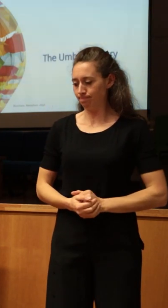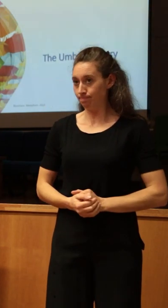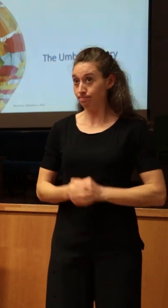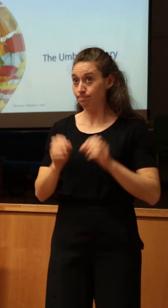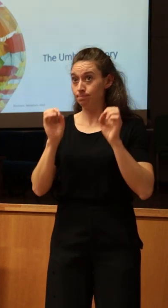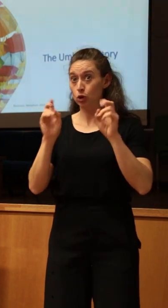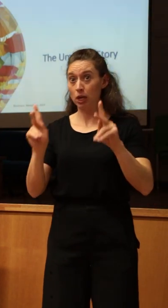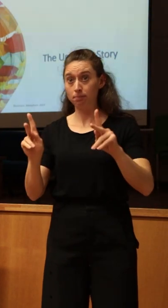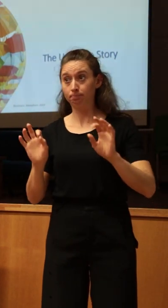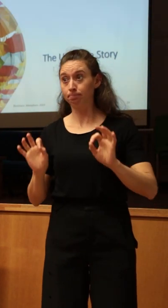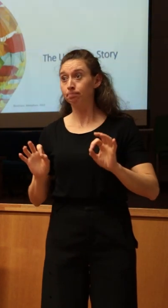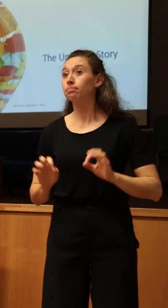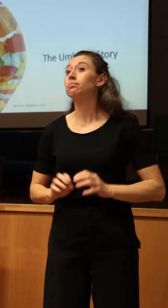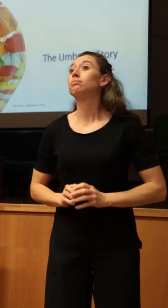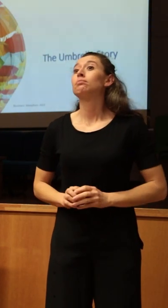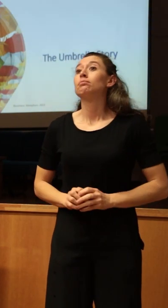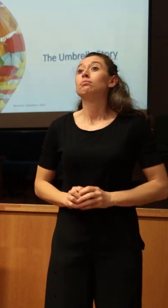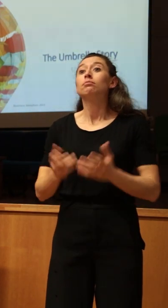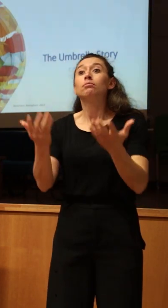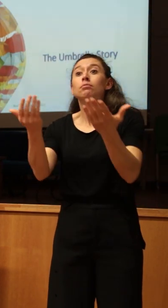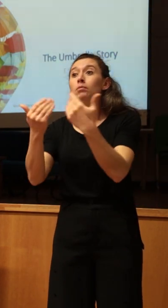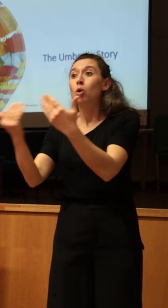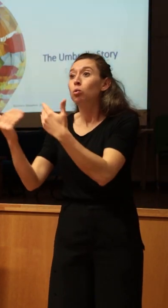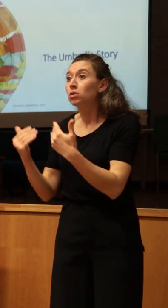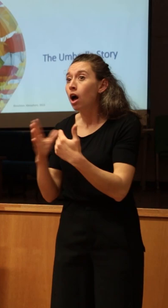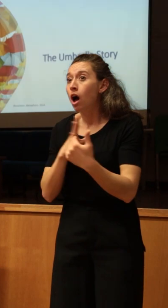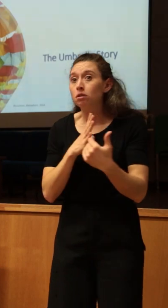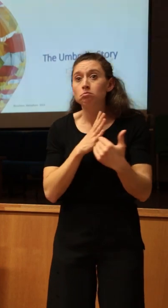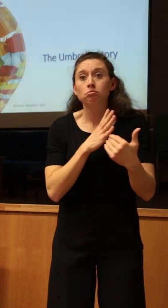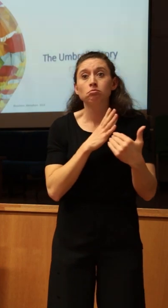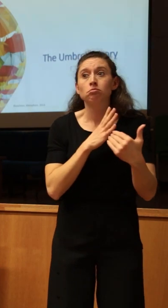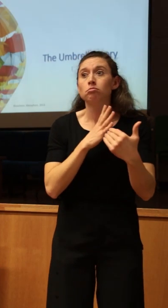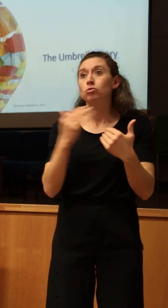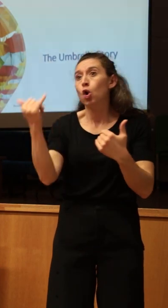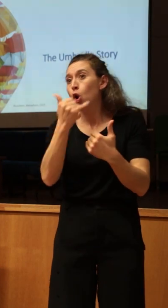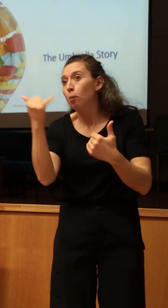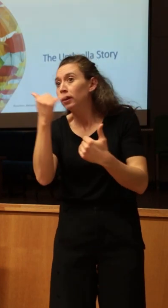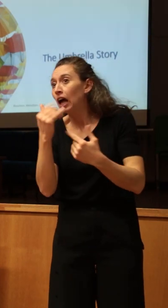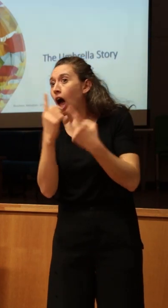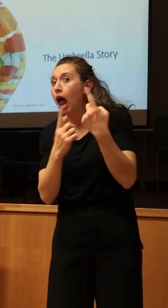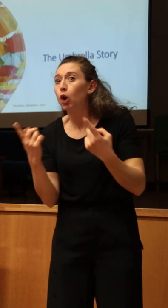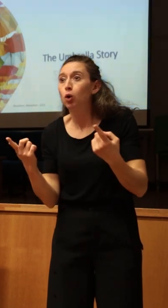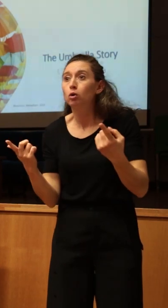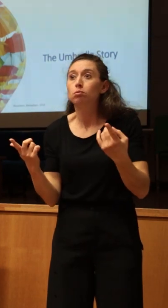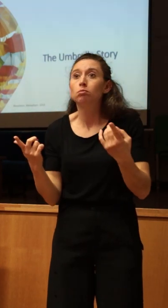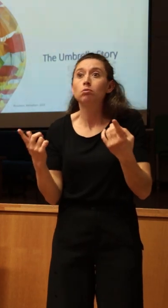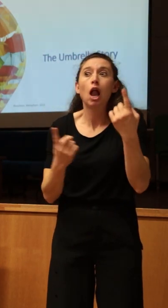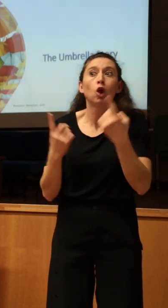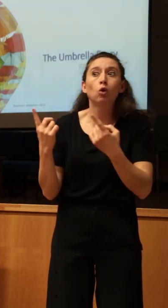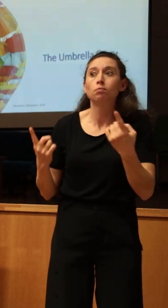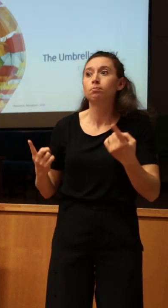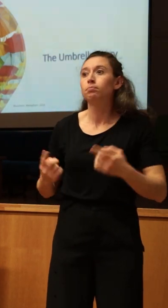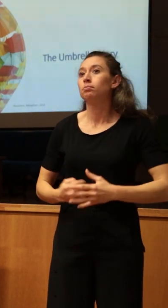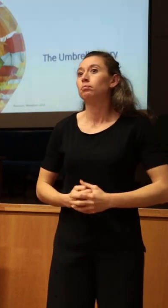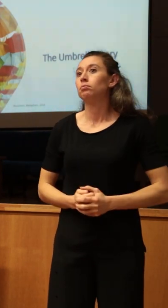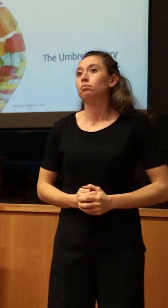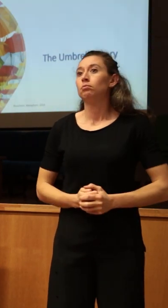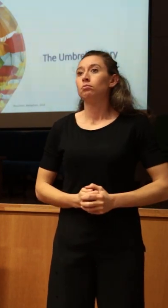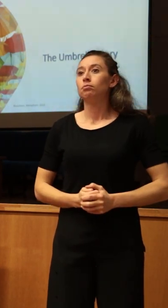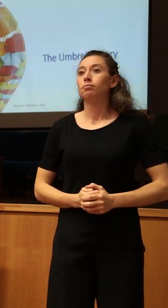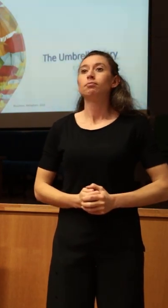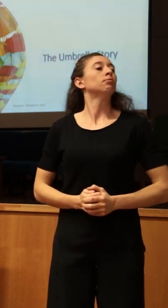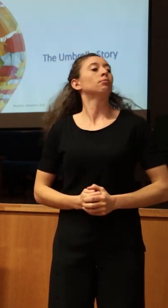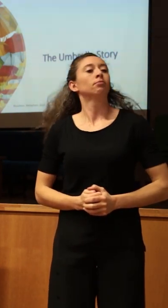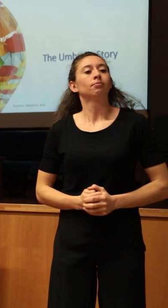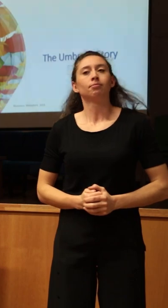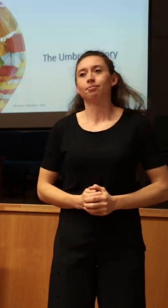Okay. Questions, preguntas, comments, comentarios, anything, algo. Anybody's carrying